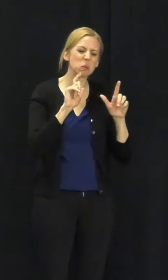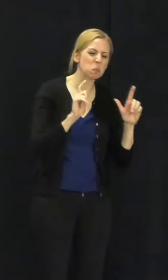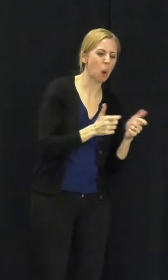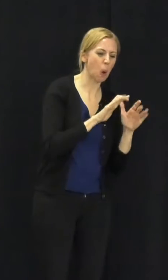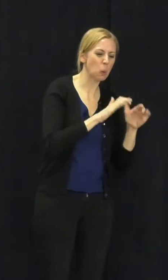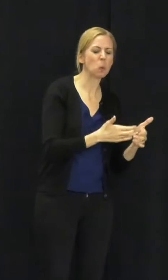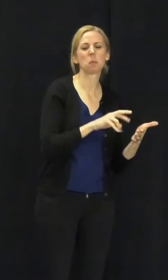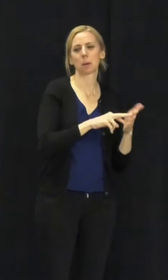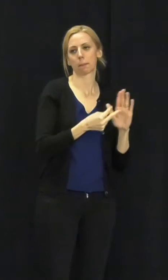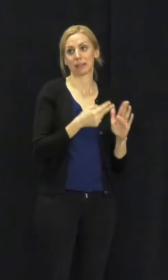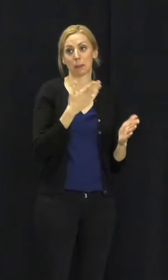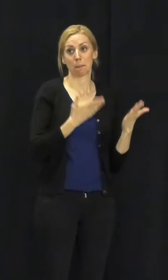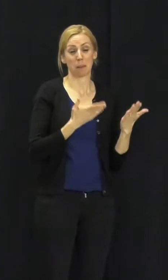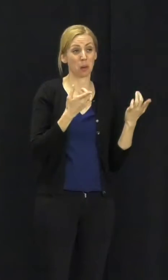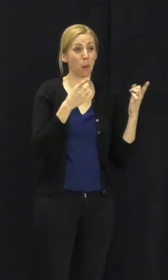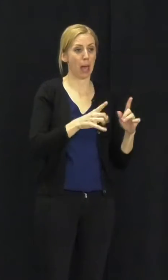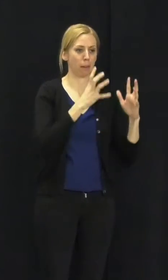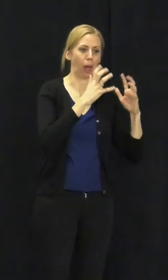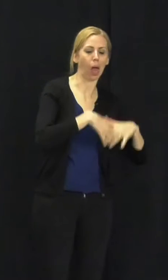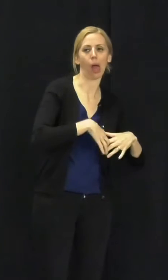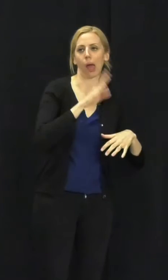but we weren't so polite with